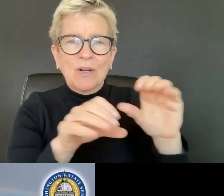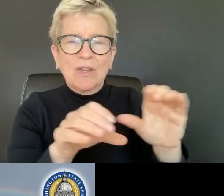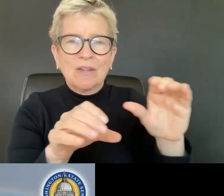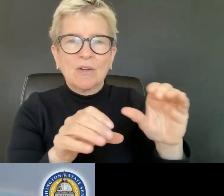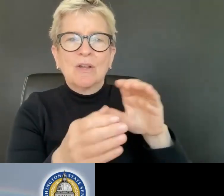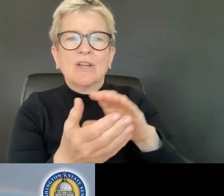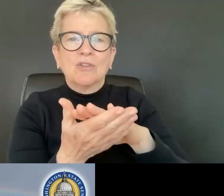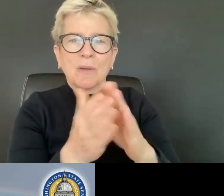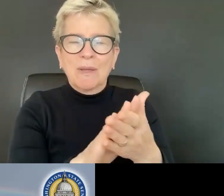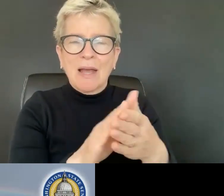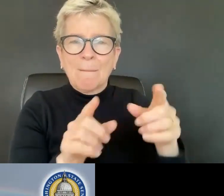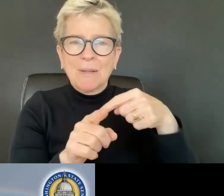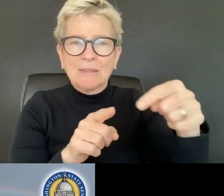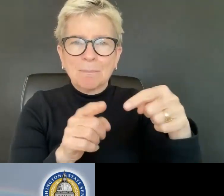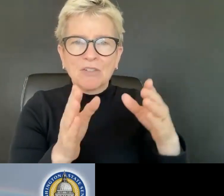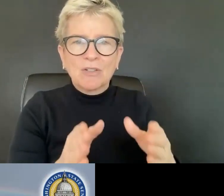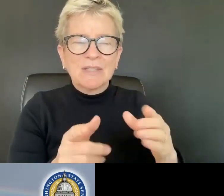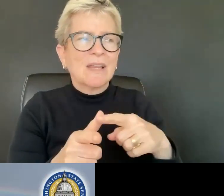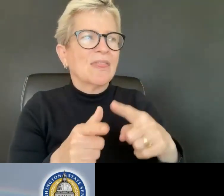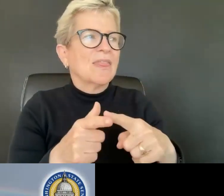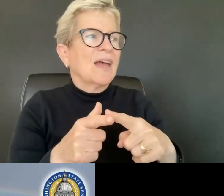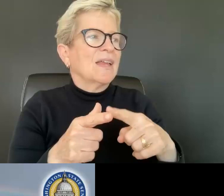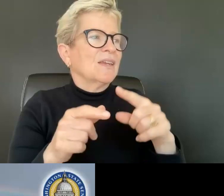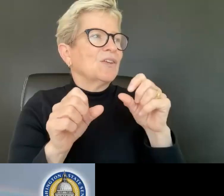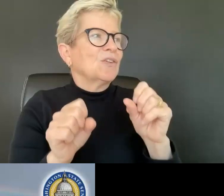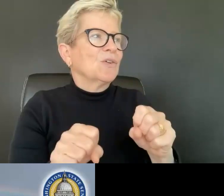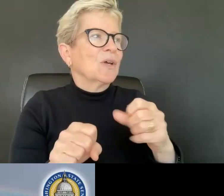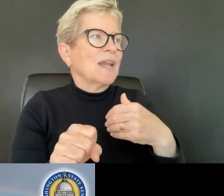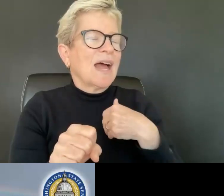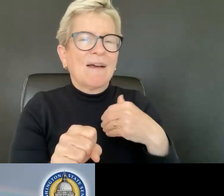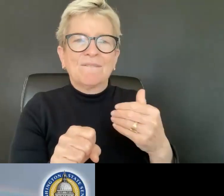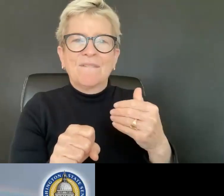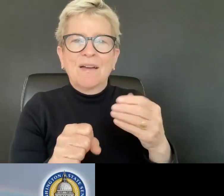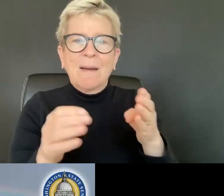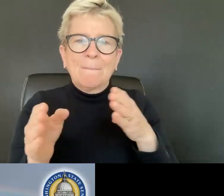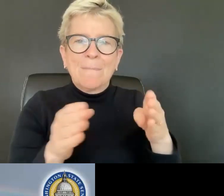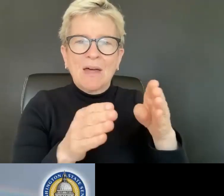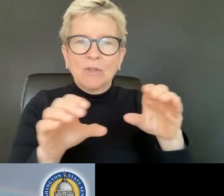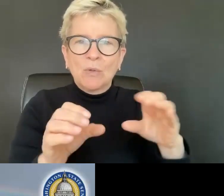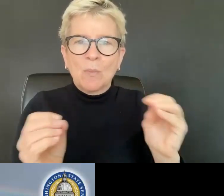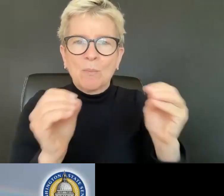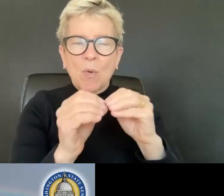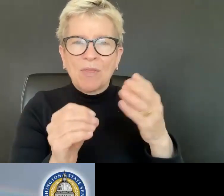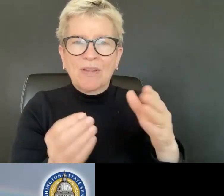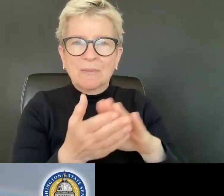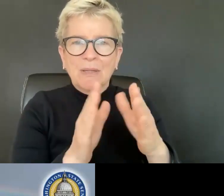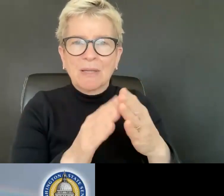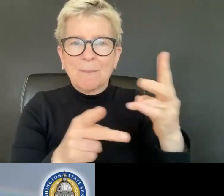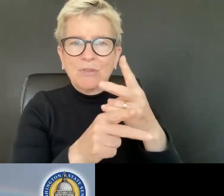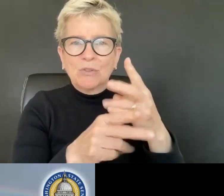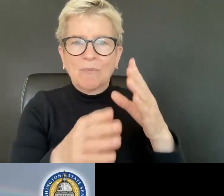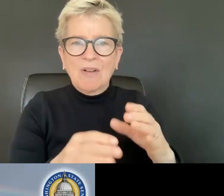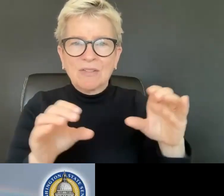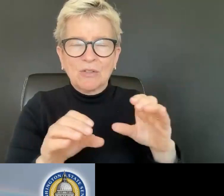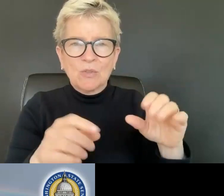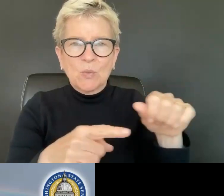a specialist, and then you actually have a pathway to do more things, become a supervisor, do training. And